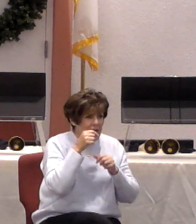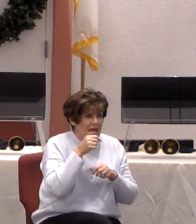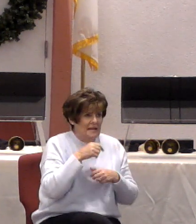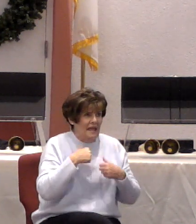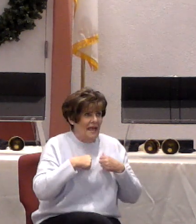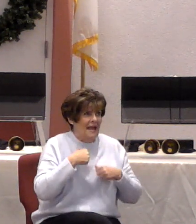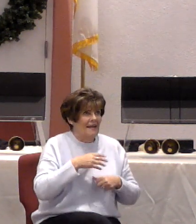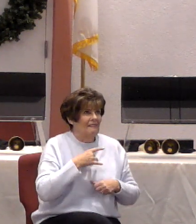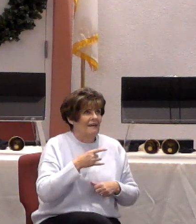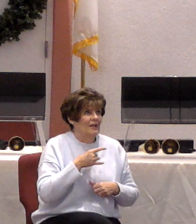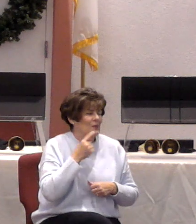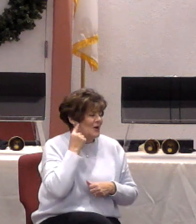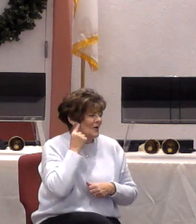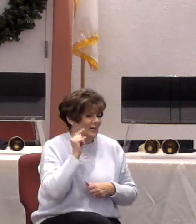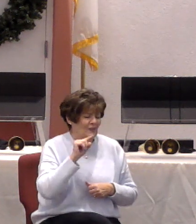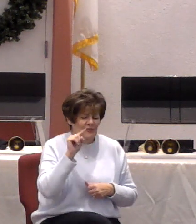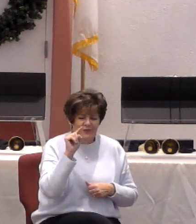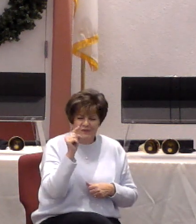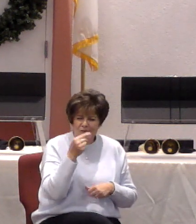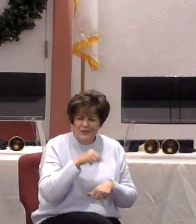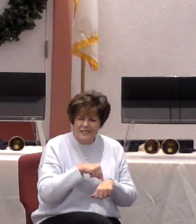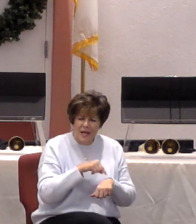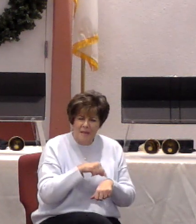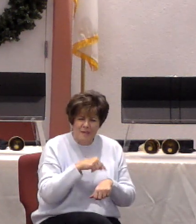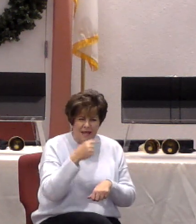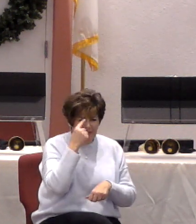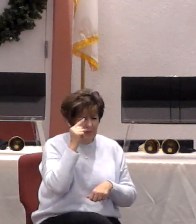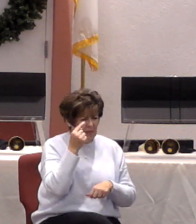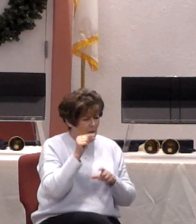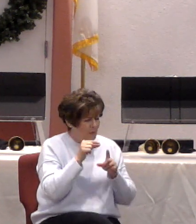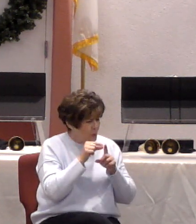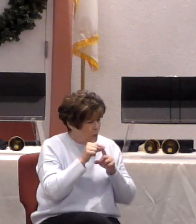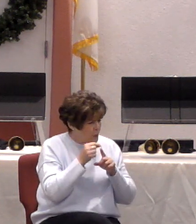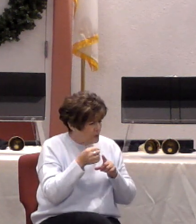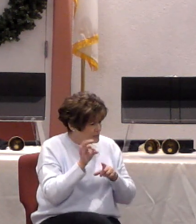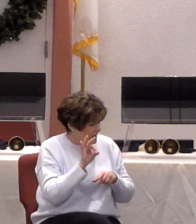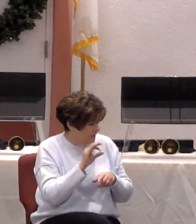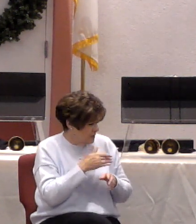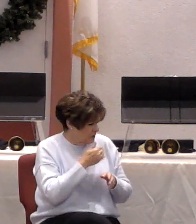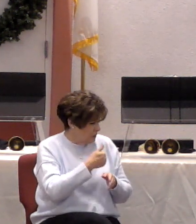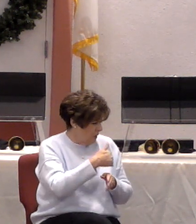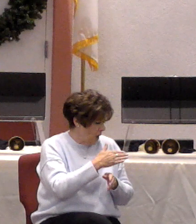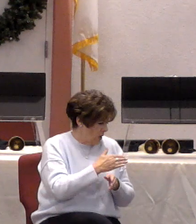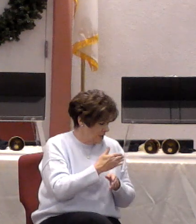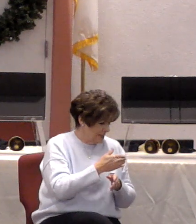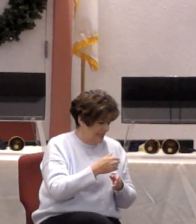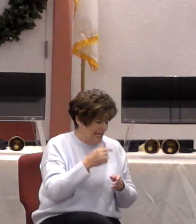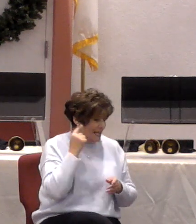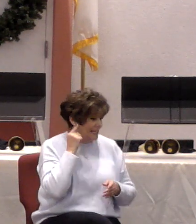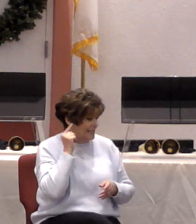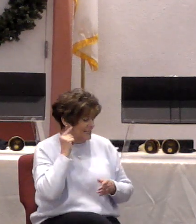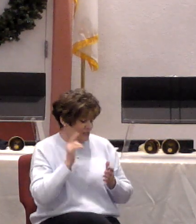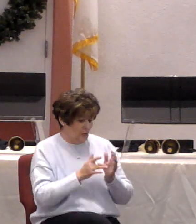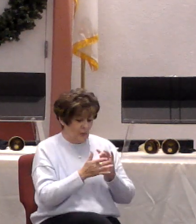Listen carefully to the words of the song. Think about what they mean and what they say. Listen carefully to the scriptures and how it all fits